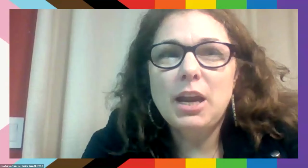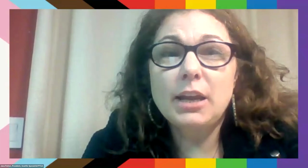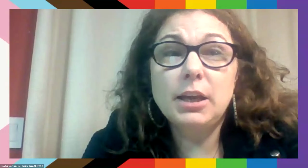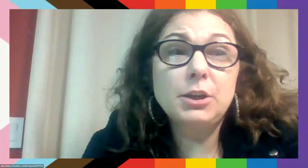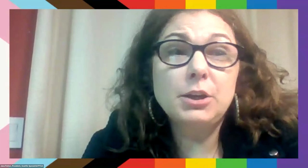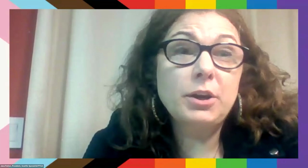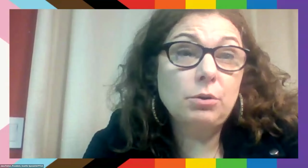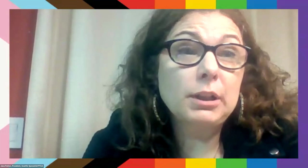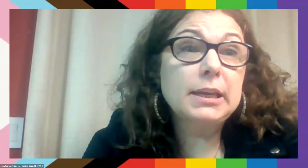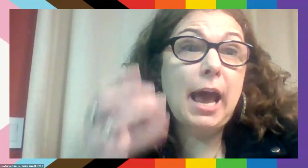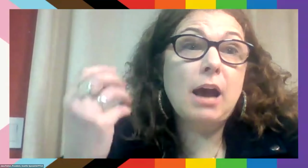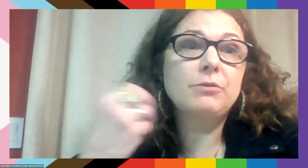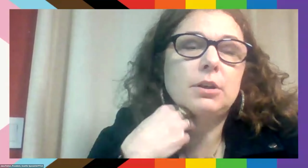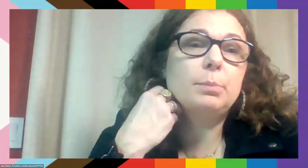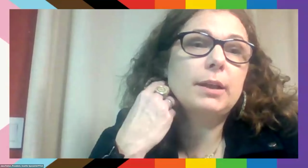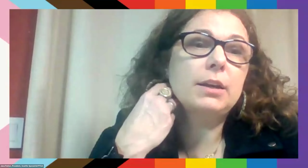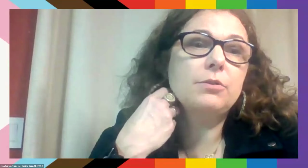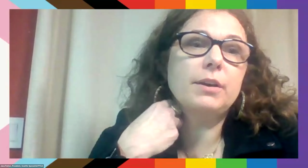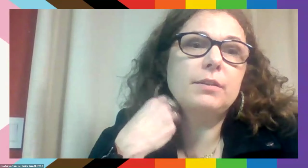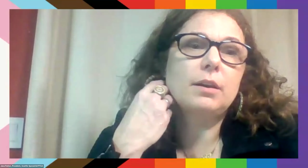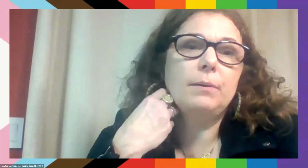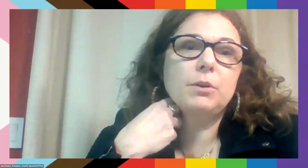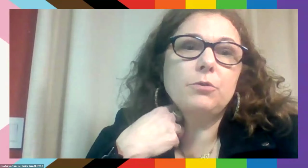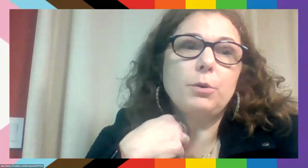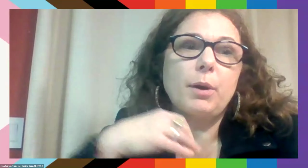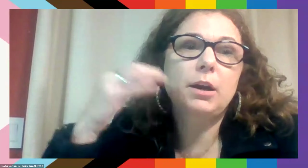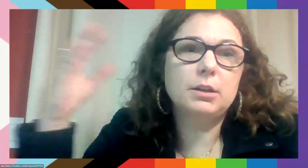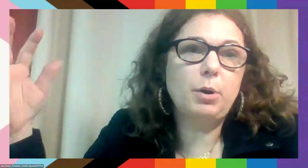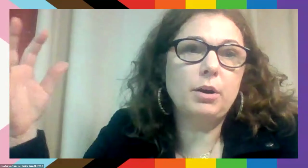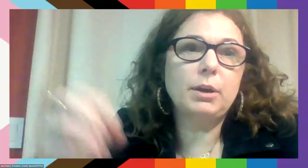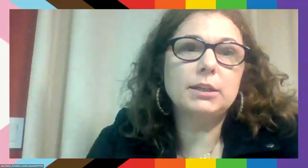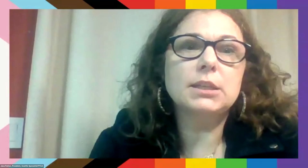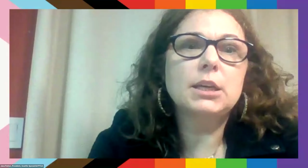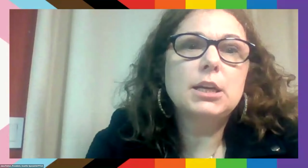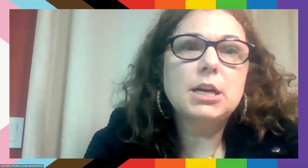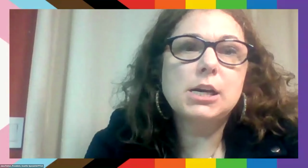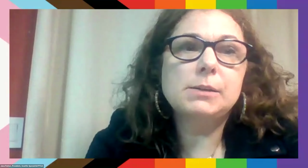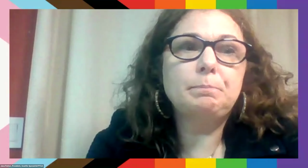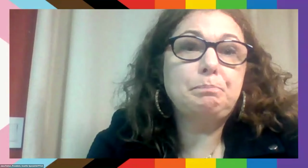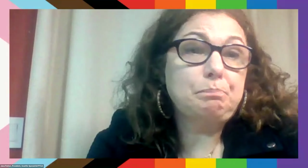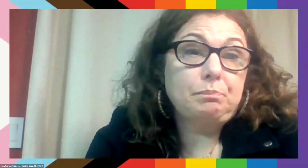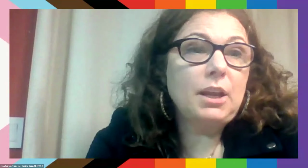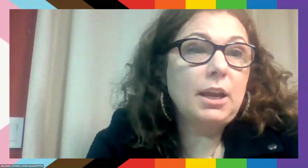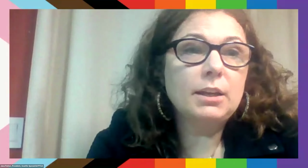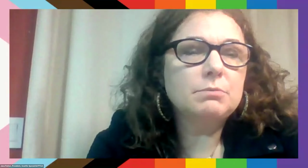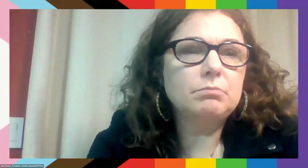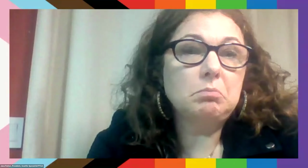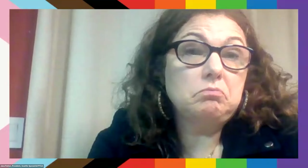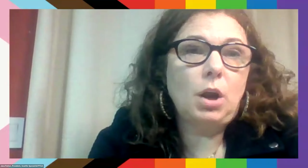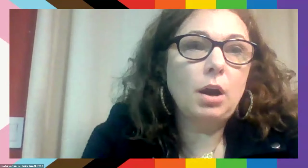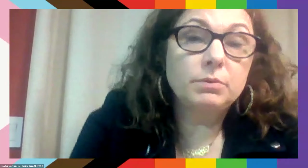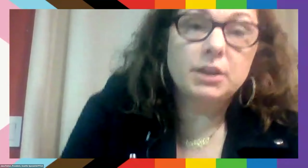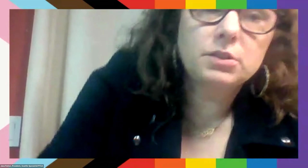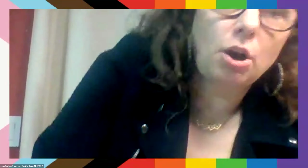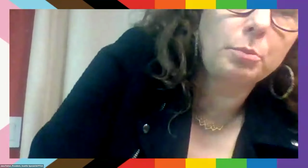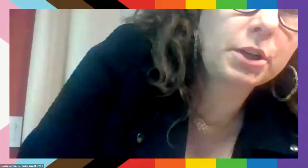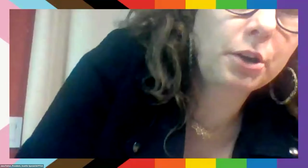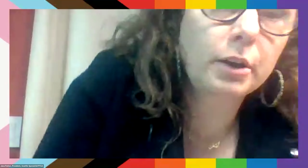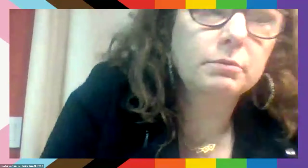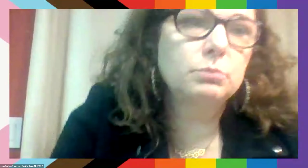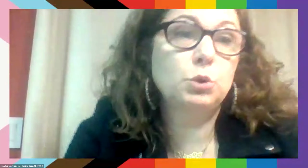and I currently have a complaint with the FERPA department, and